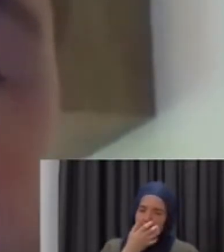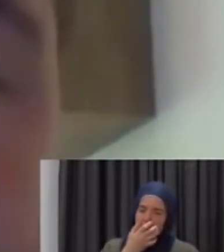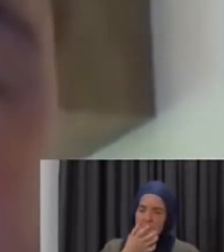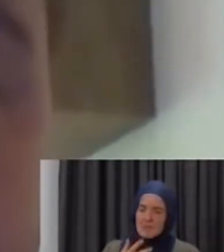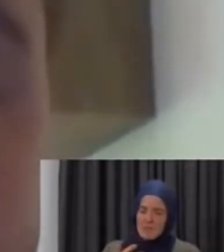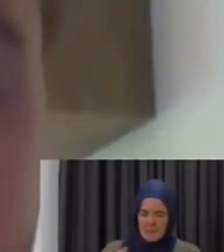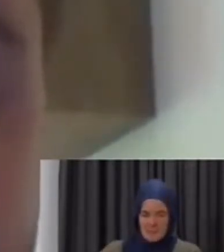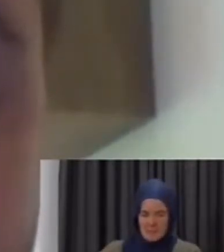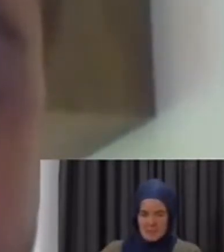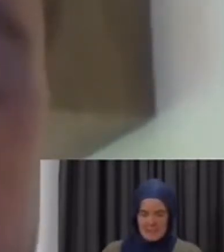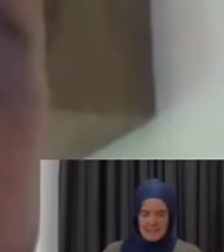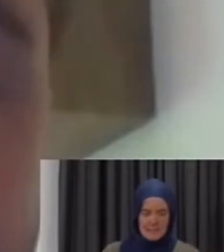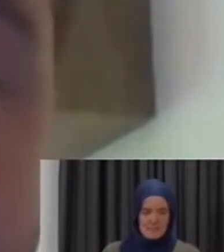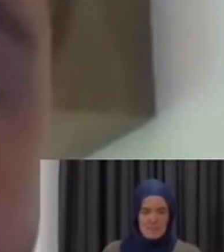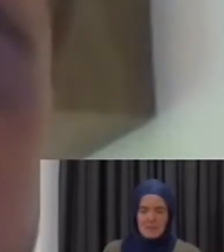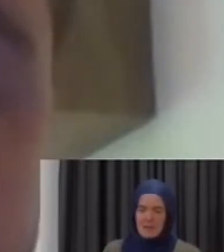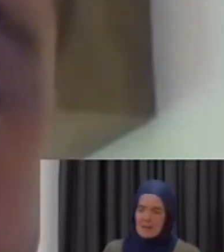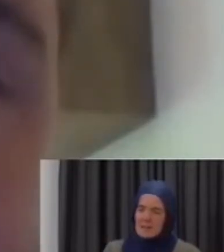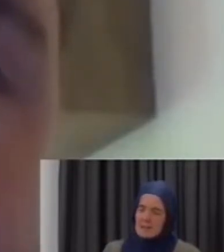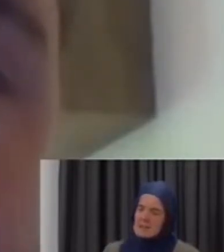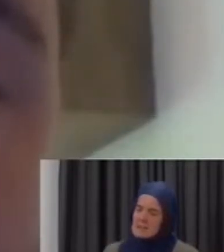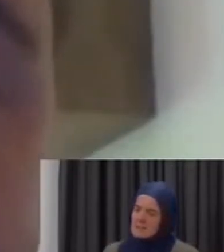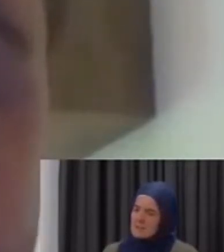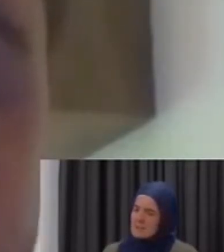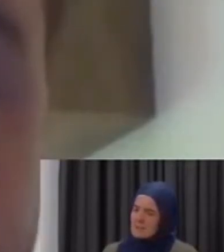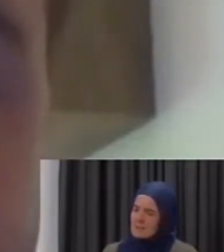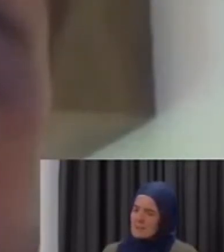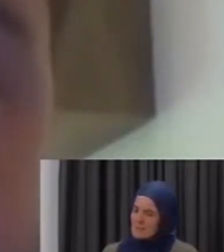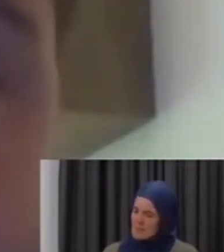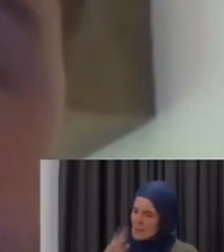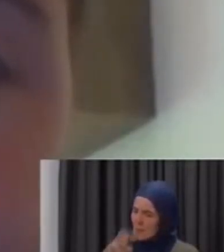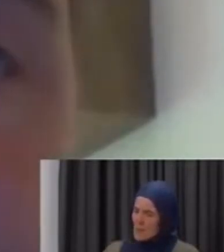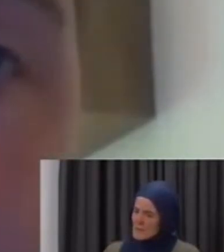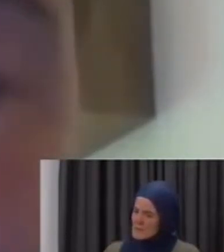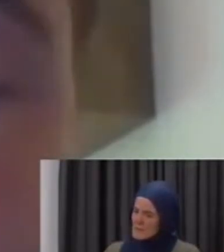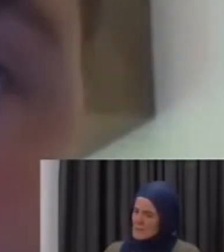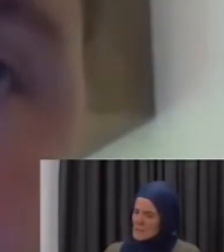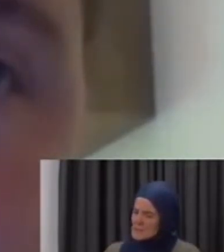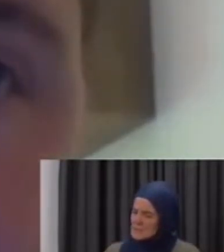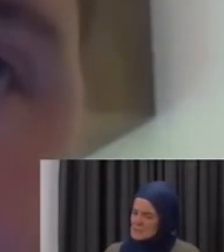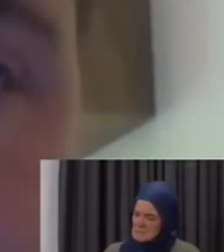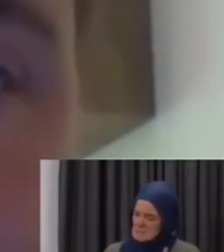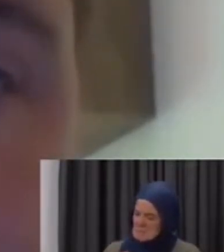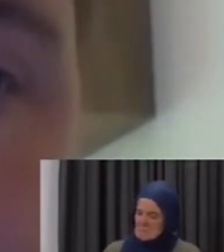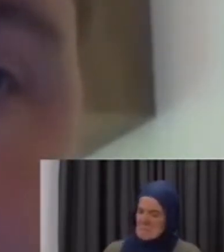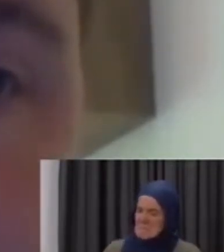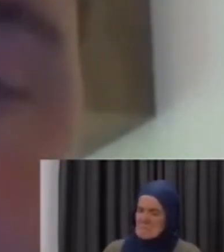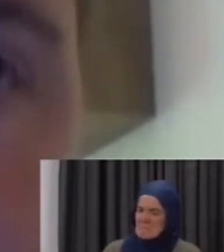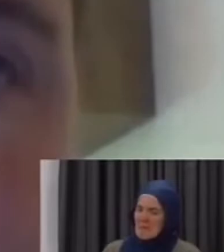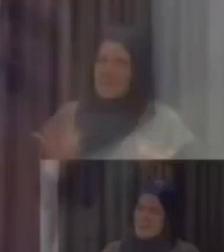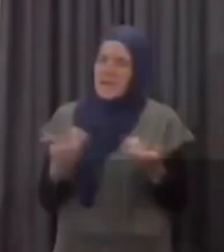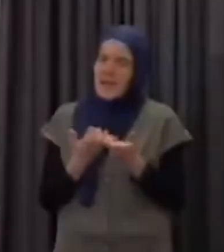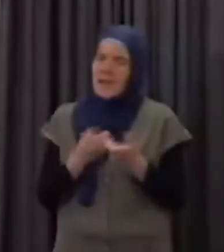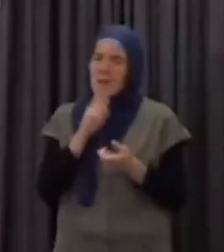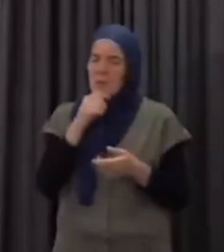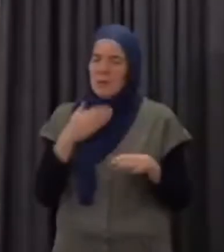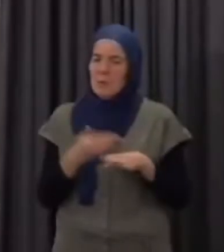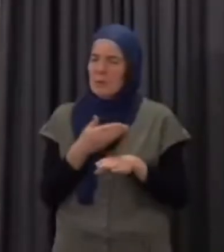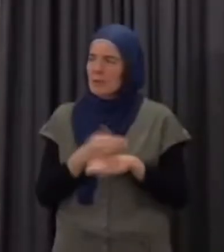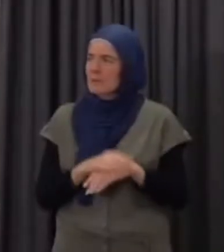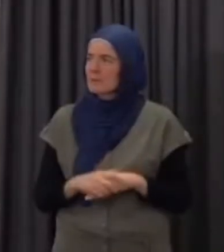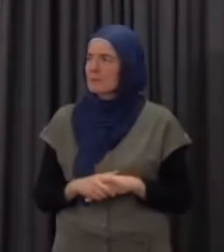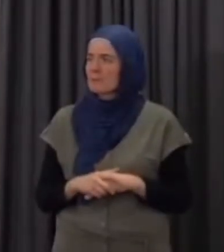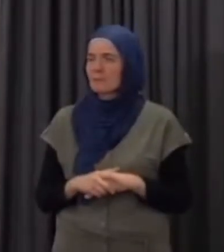how far along this pathway is and its development in the Welsh NHS, and how it will work in practice? Yeah, I think we're having